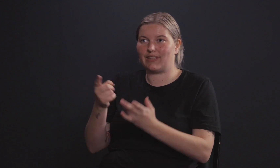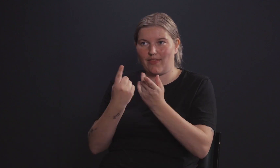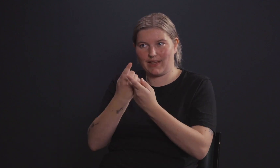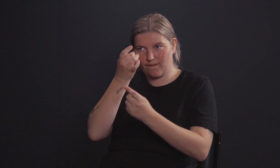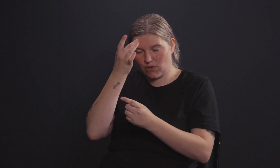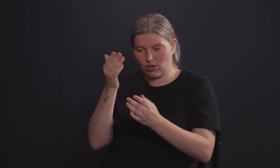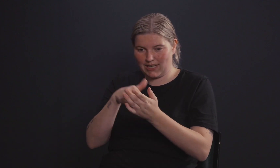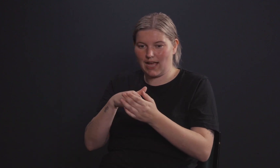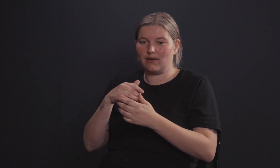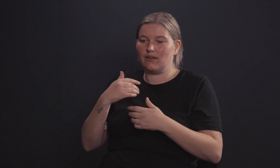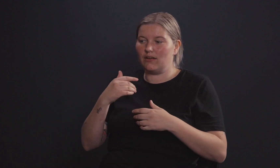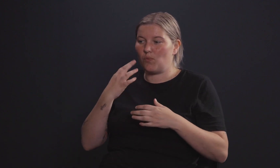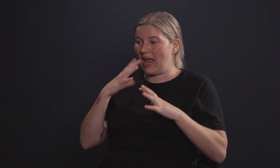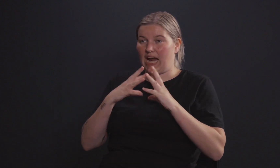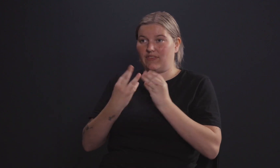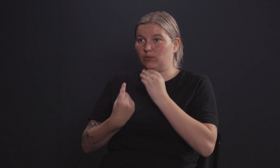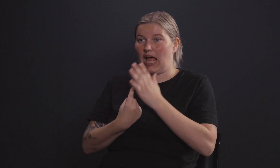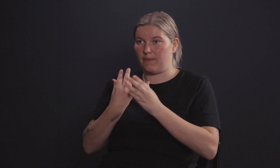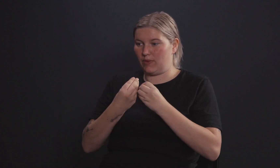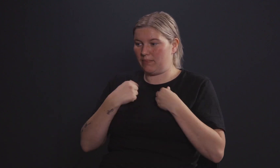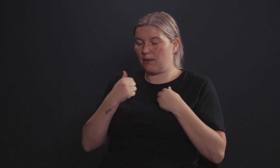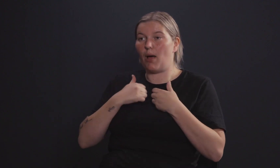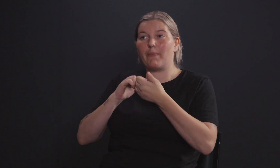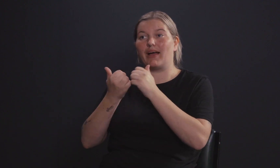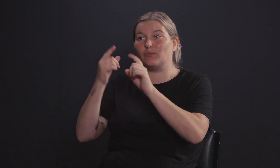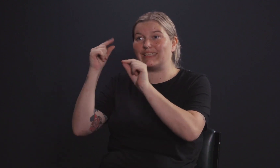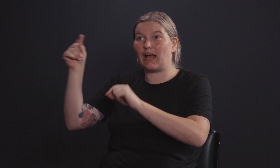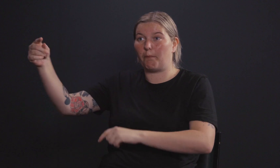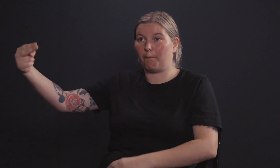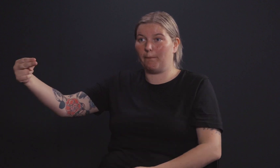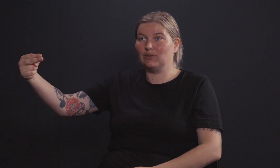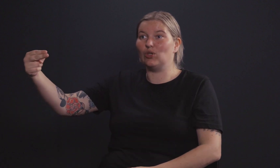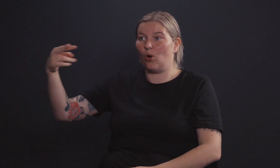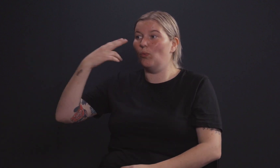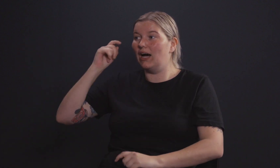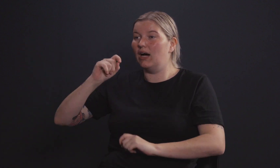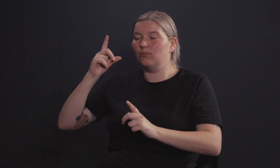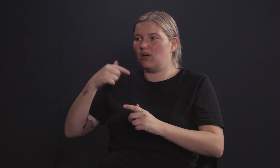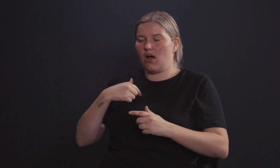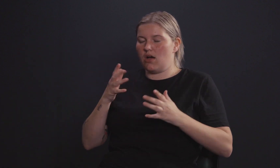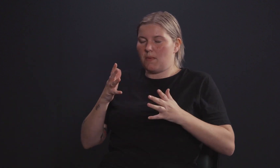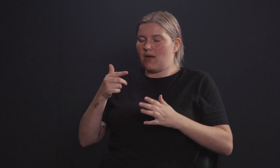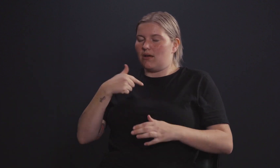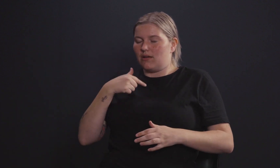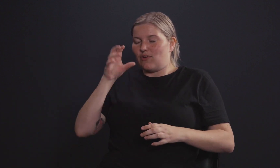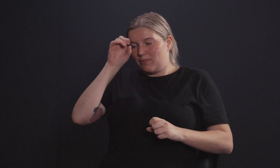interpreter. Actually, that's something I forgot to mention. While all of this was happening, my partner was asleep, and it was so